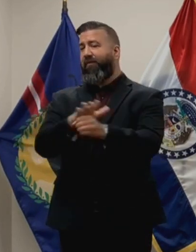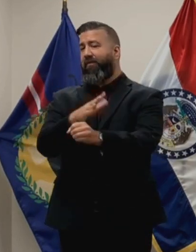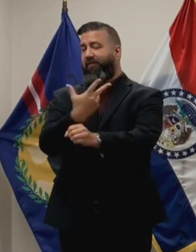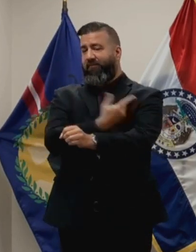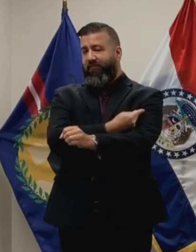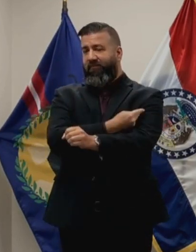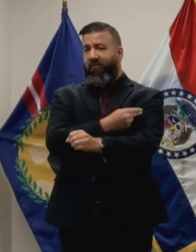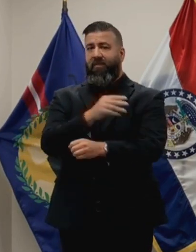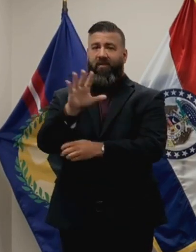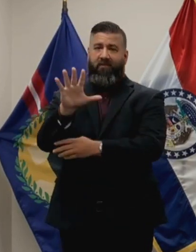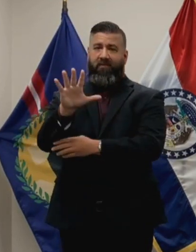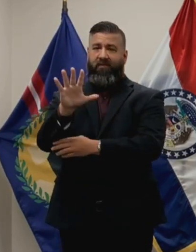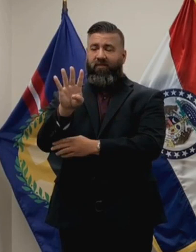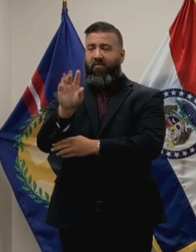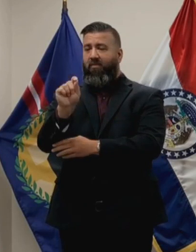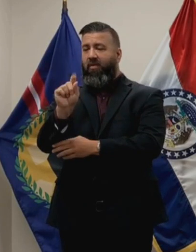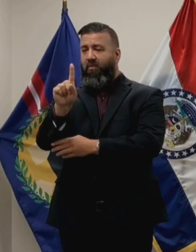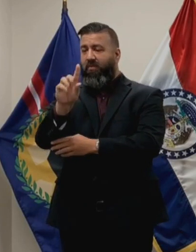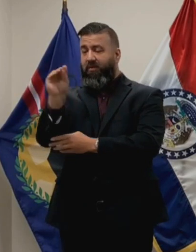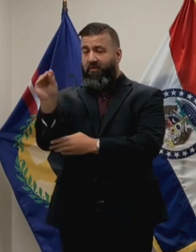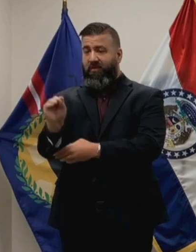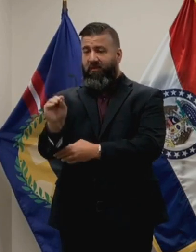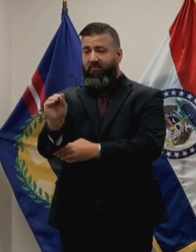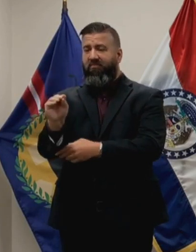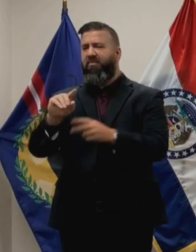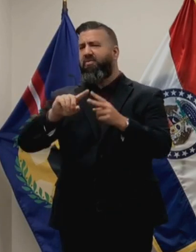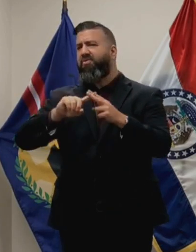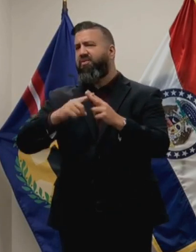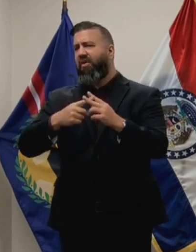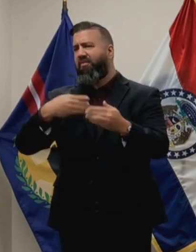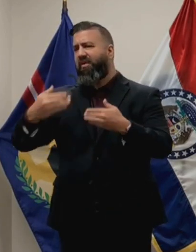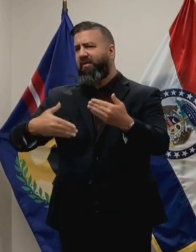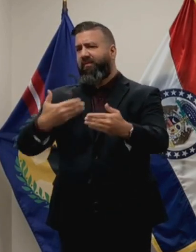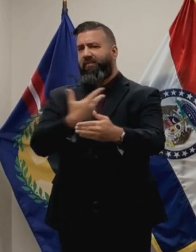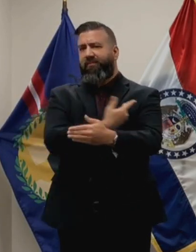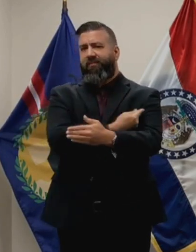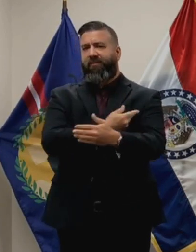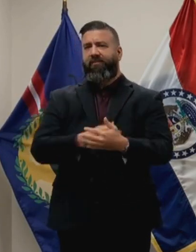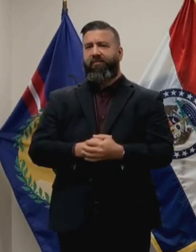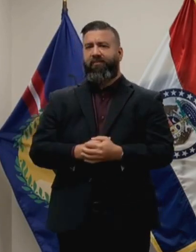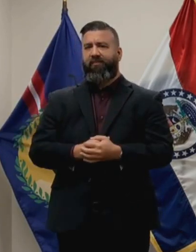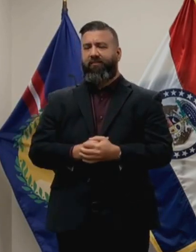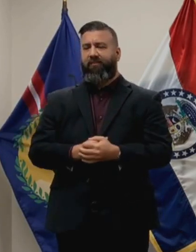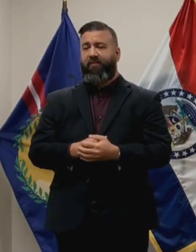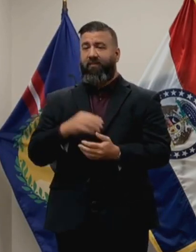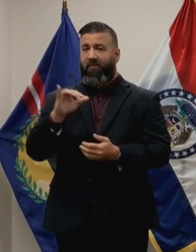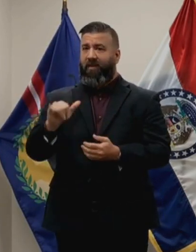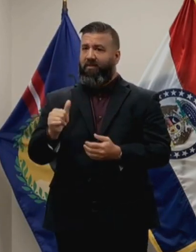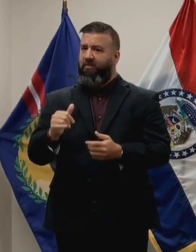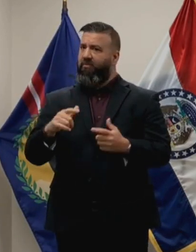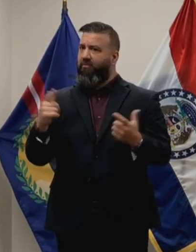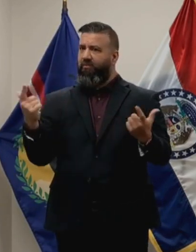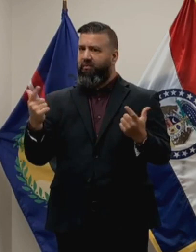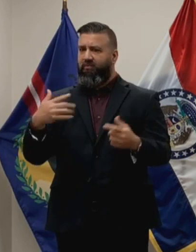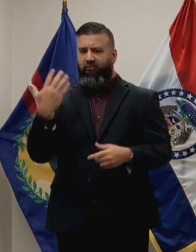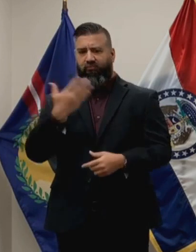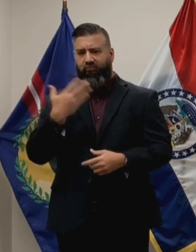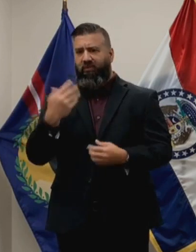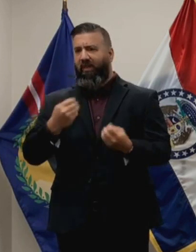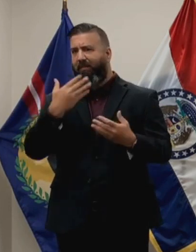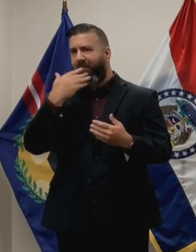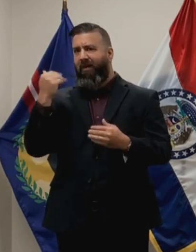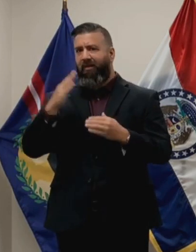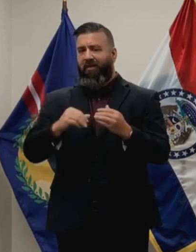and 54.1% have initiated vaccination. While this is significantly better than